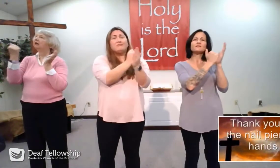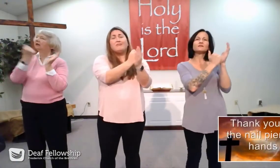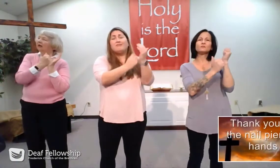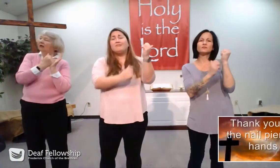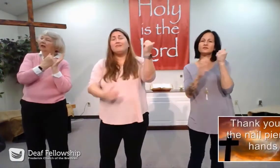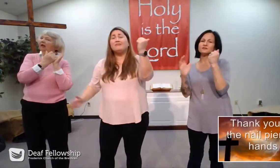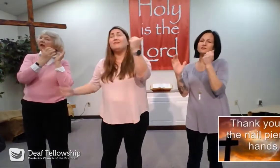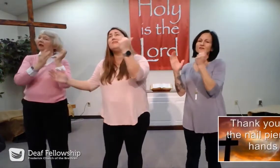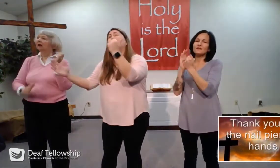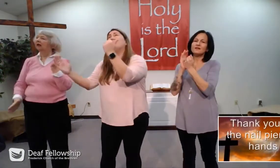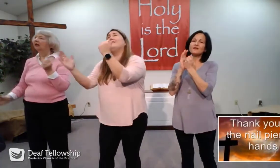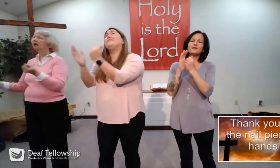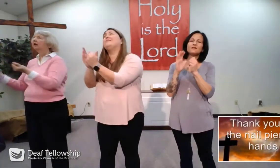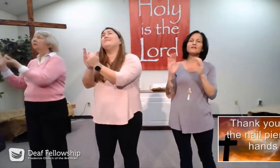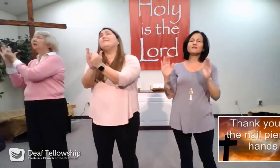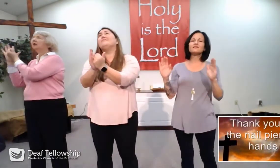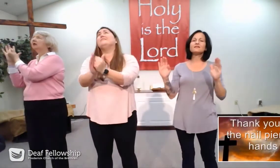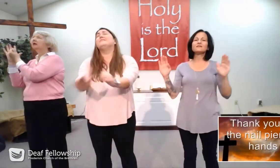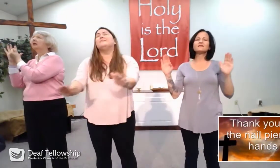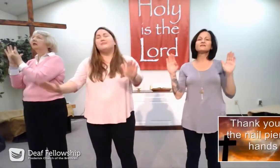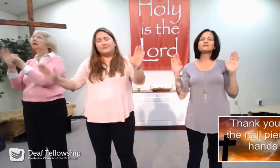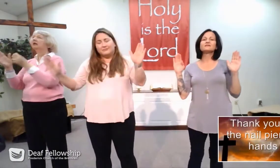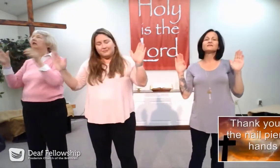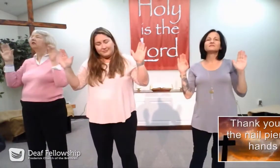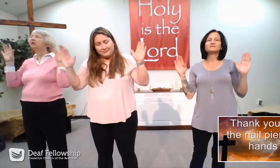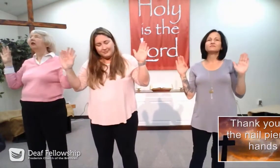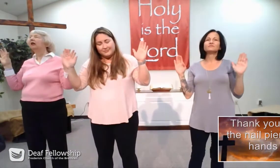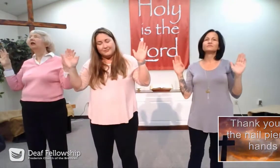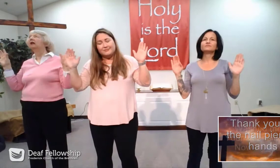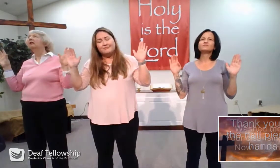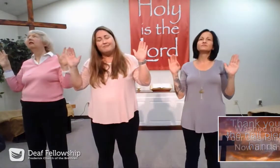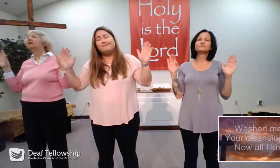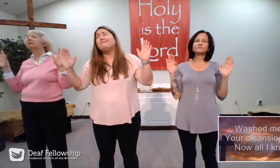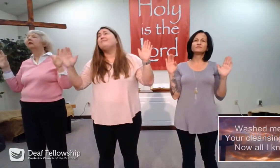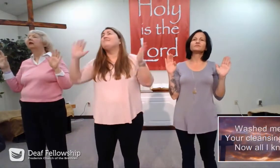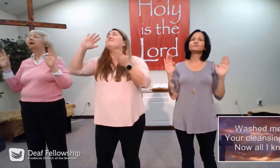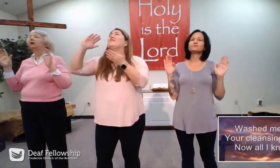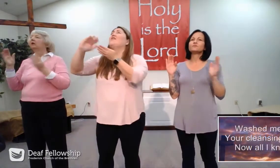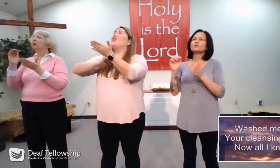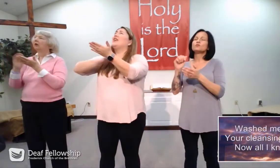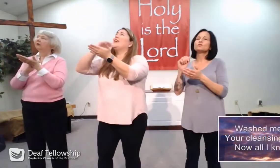Just lost.